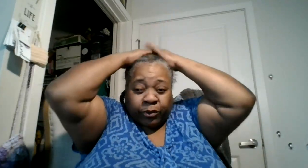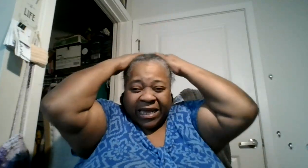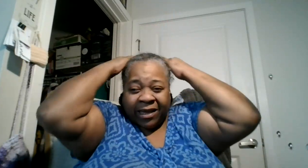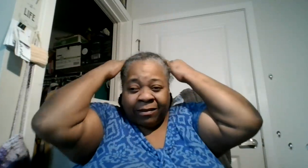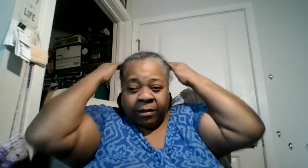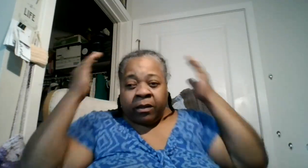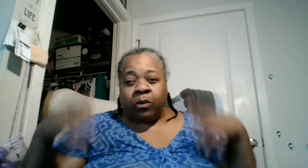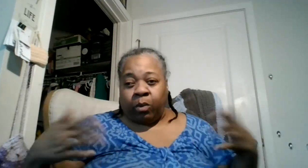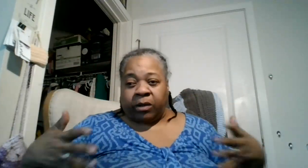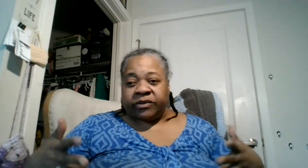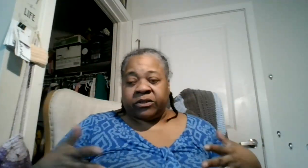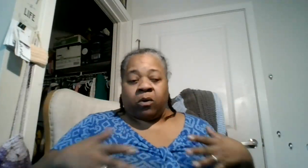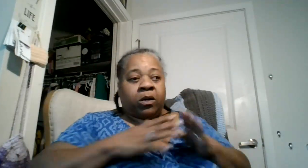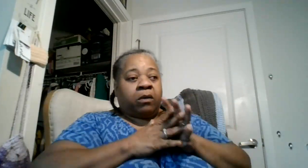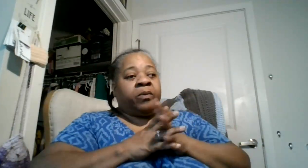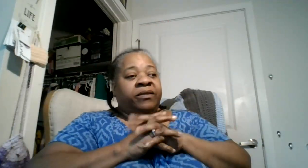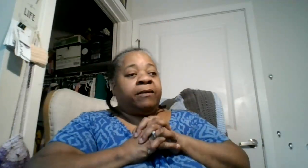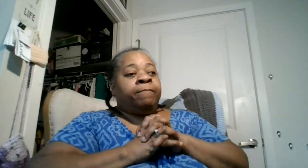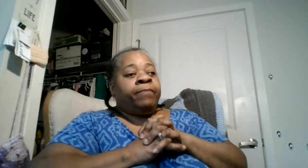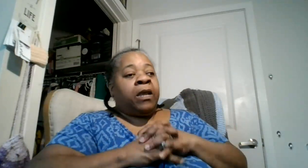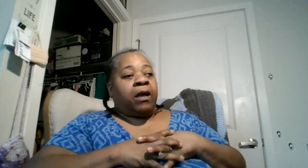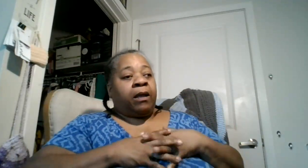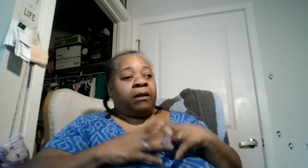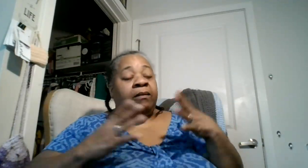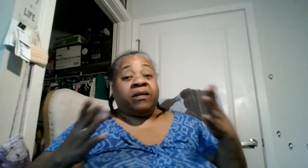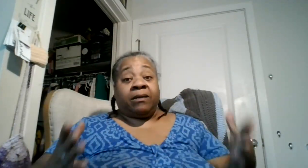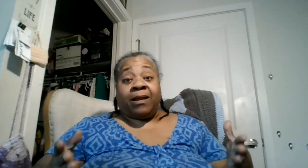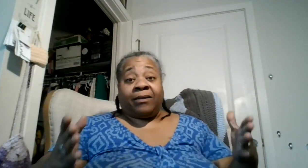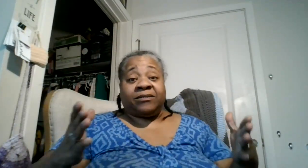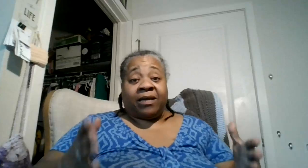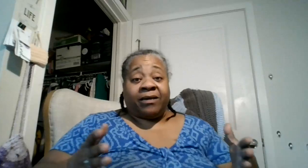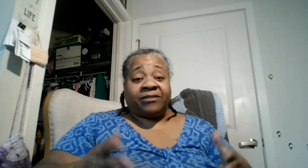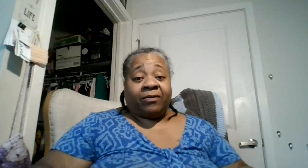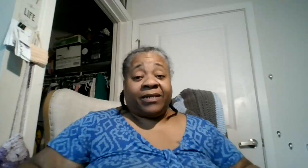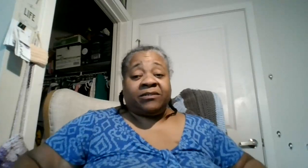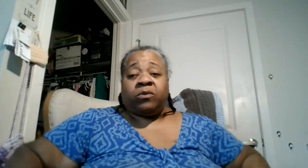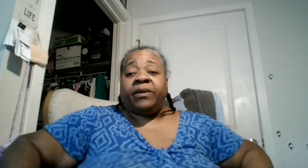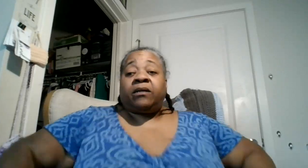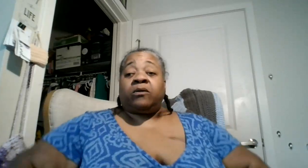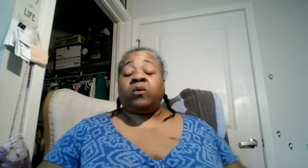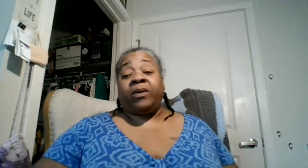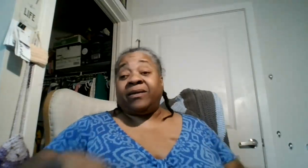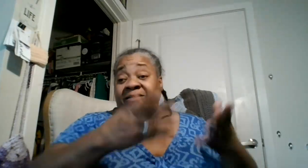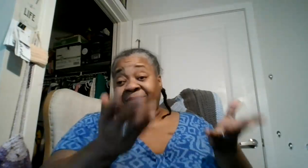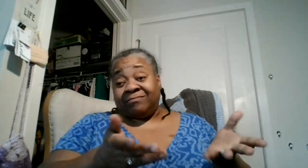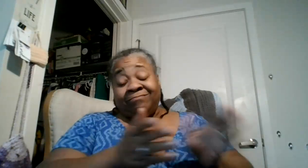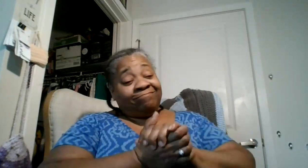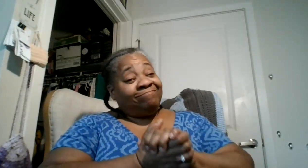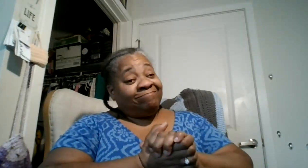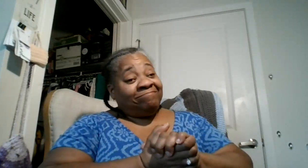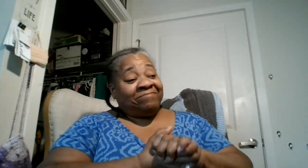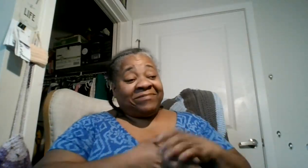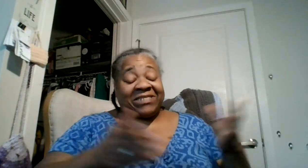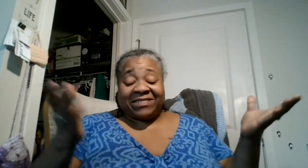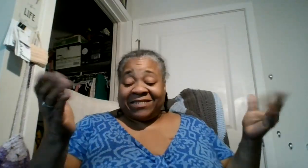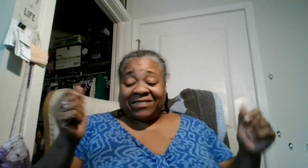3 words to go along with it. The next ASL lesson will be a little quiz. Just a